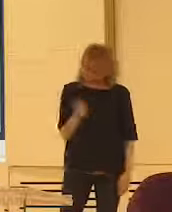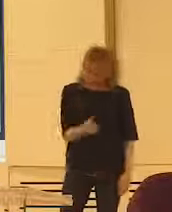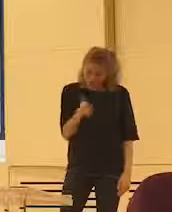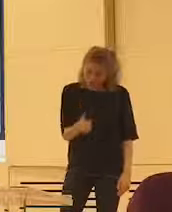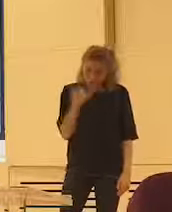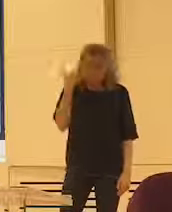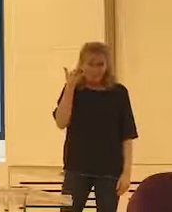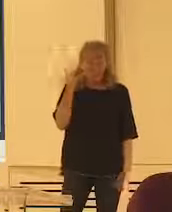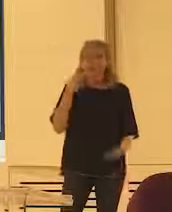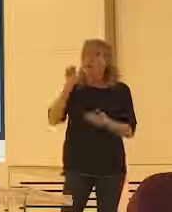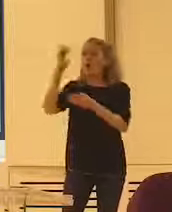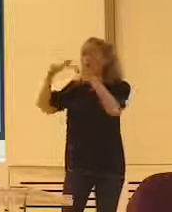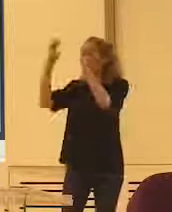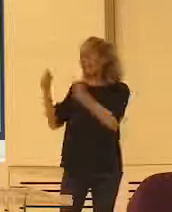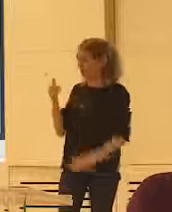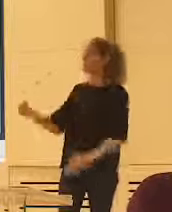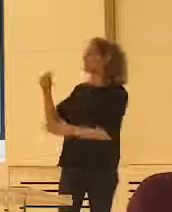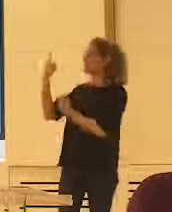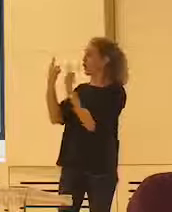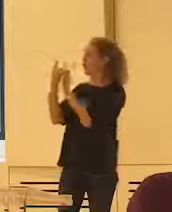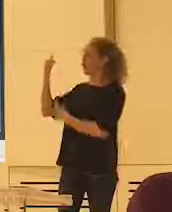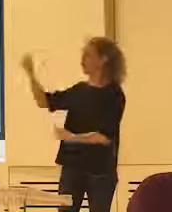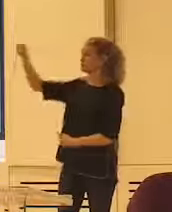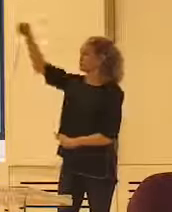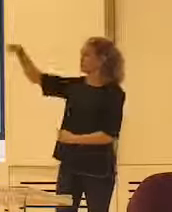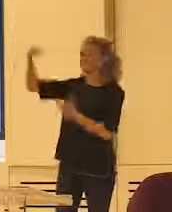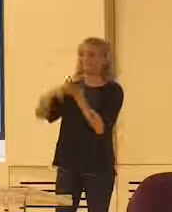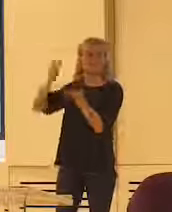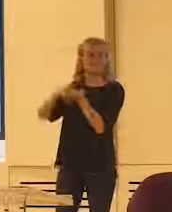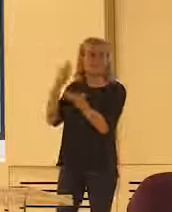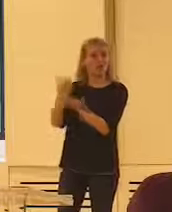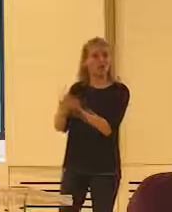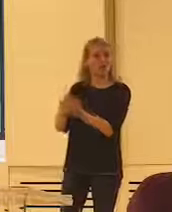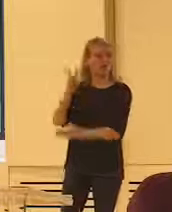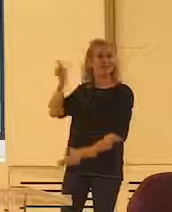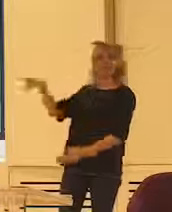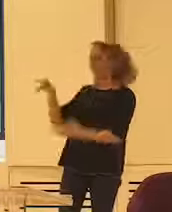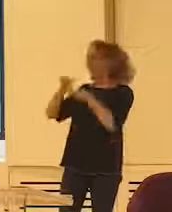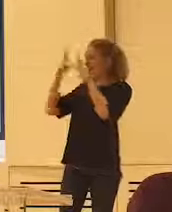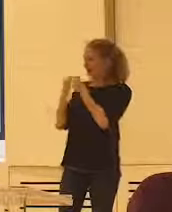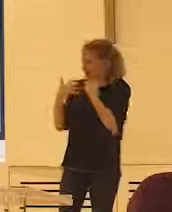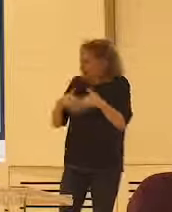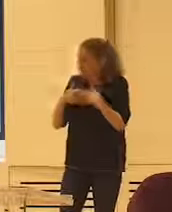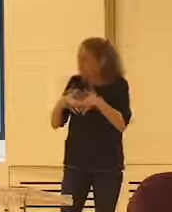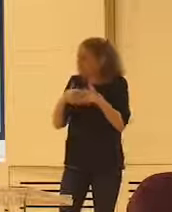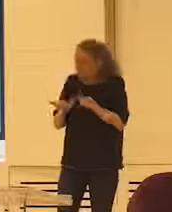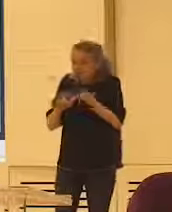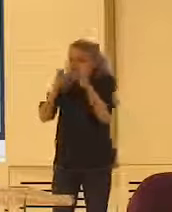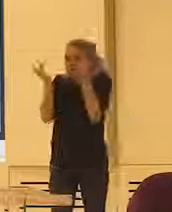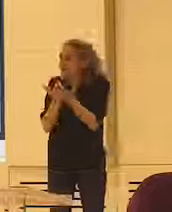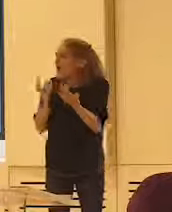You see everybody on a phone. You know, you're at home and the first thing you do is switch on the TV. Everything is technology.